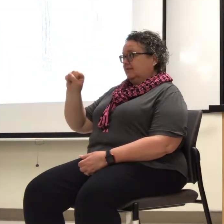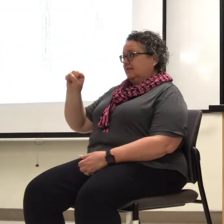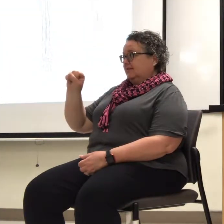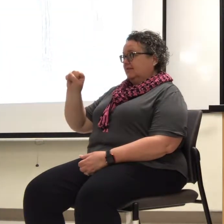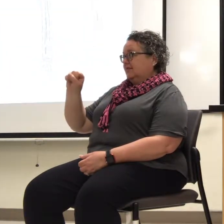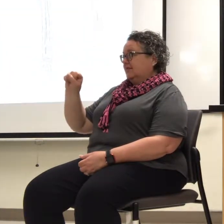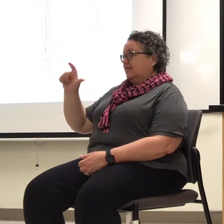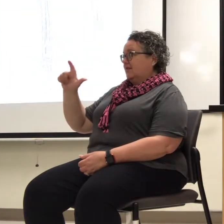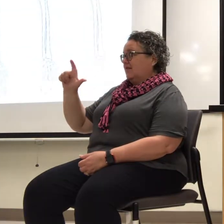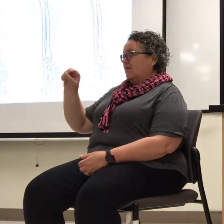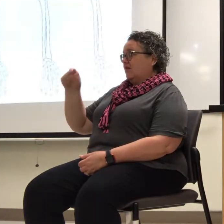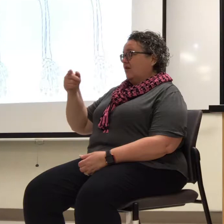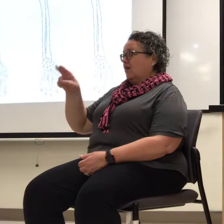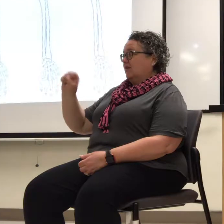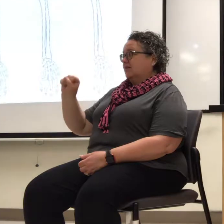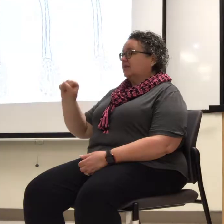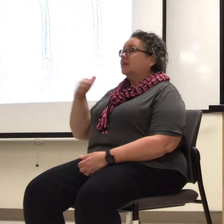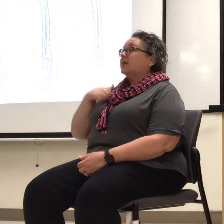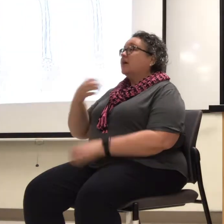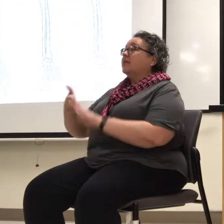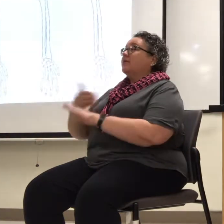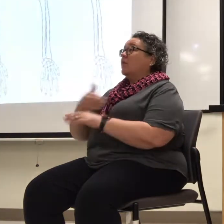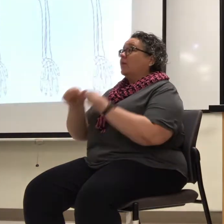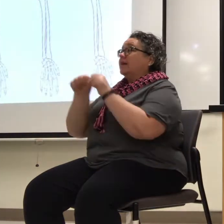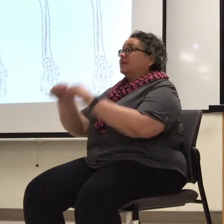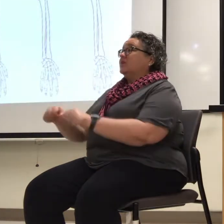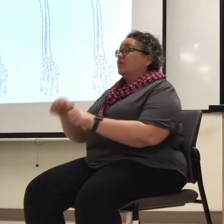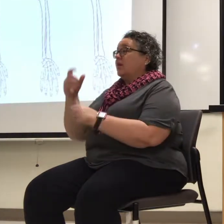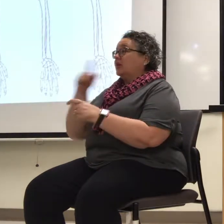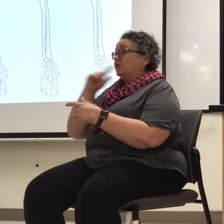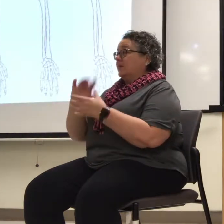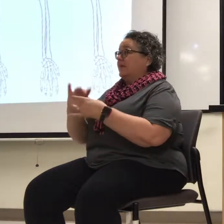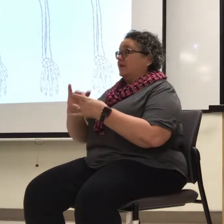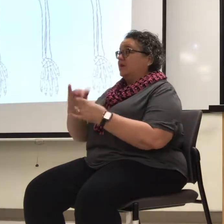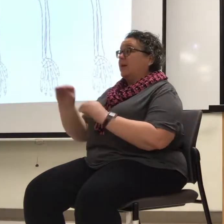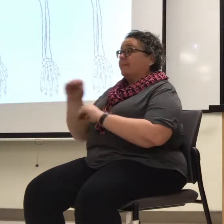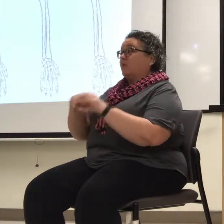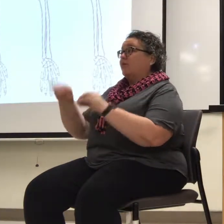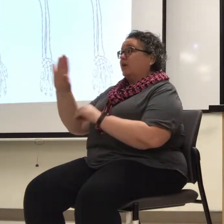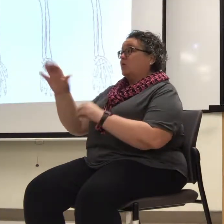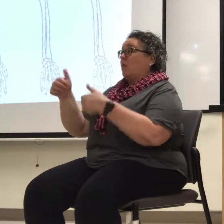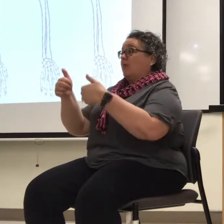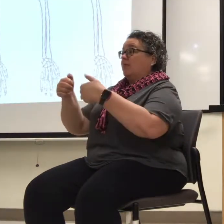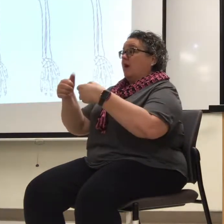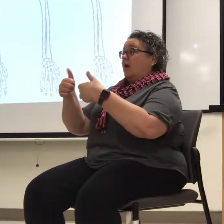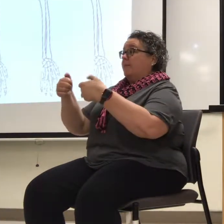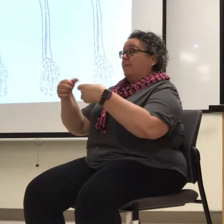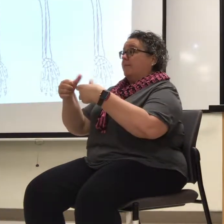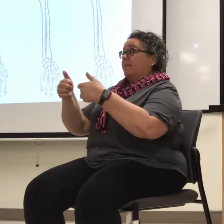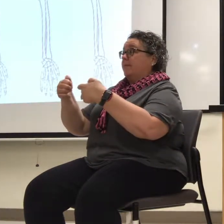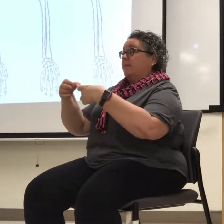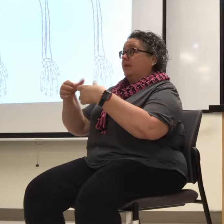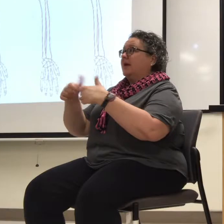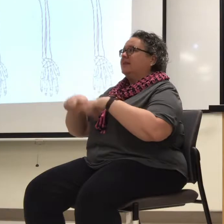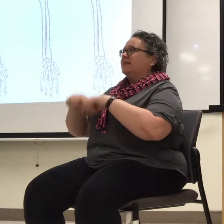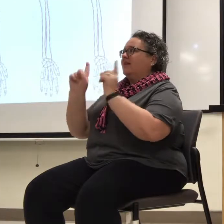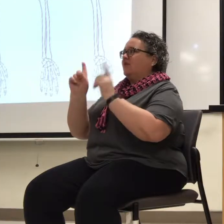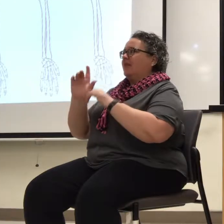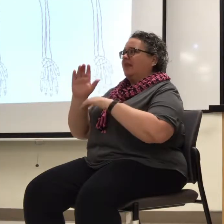And before I proceed, I should mention that, you know, movement of the thumb is different than other body parts.